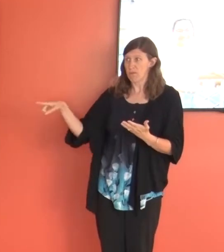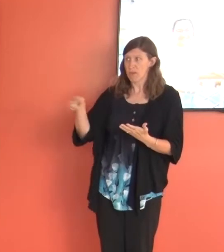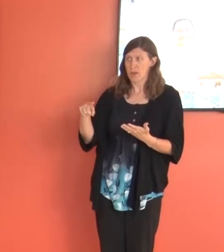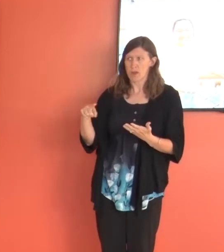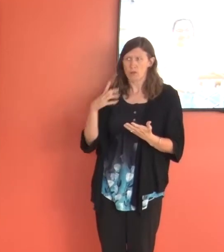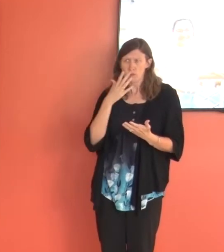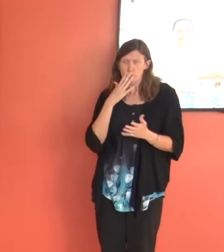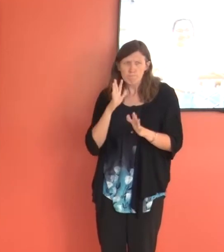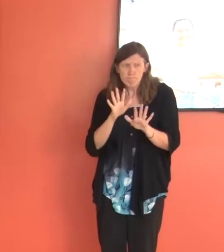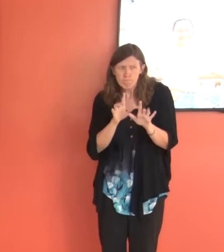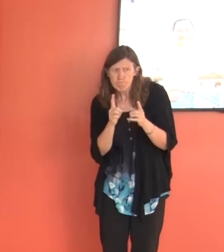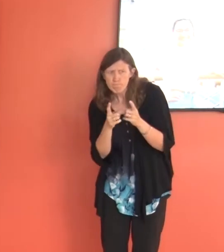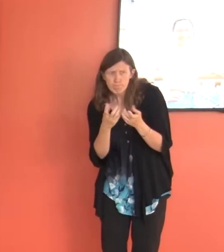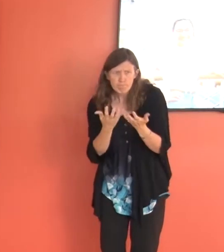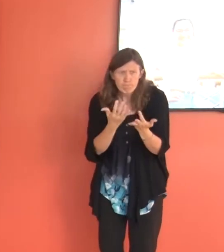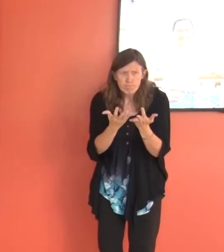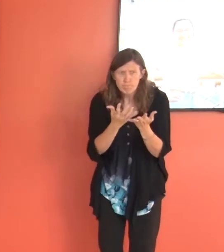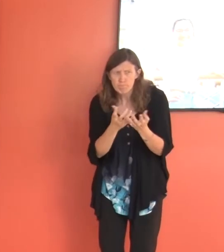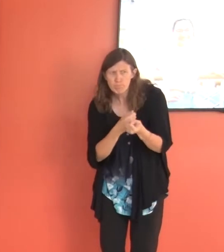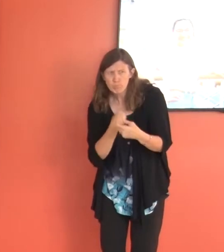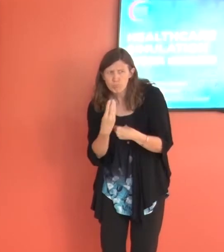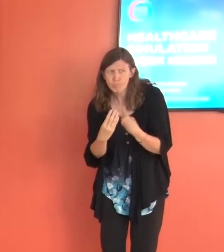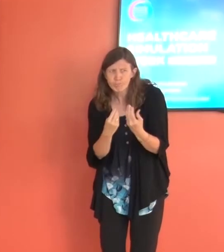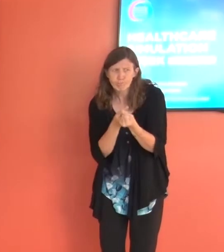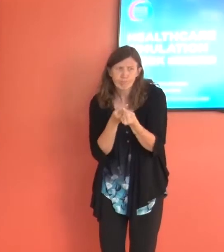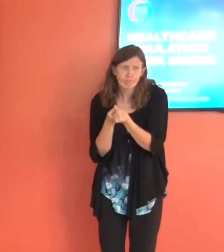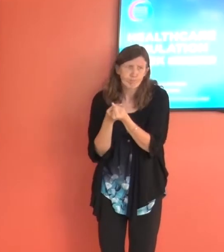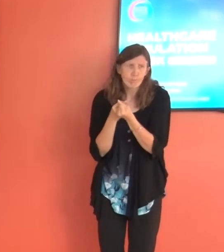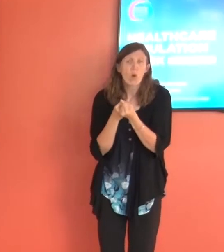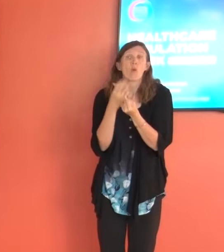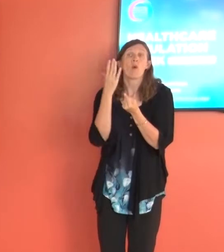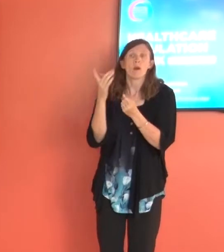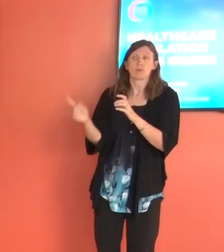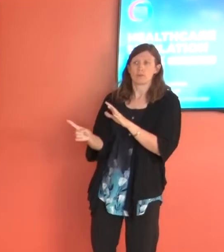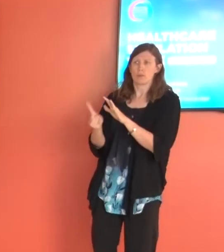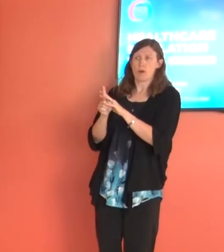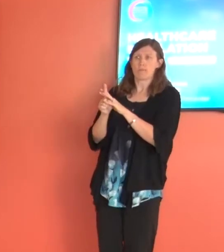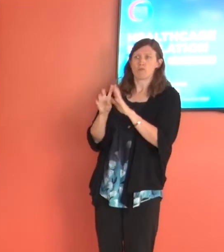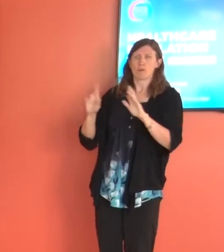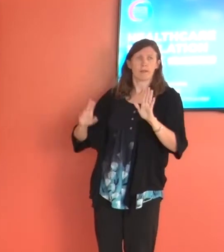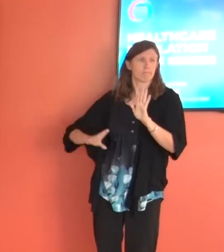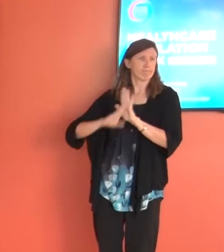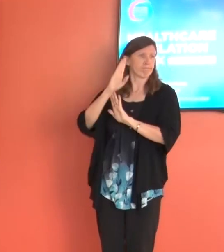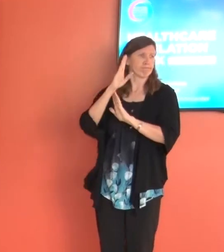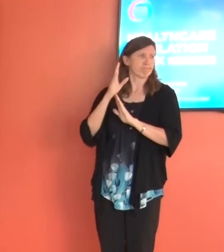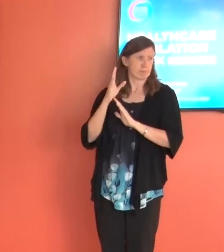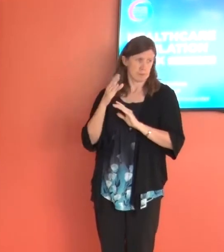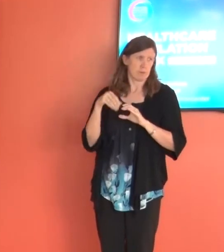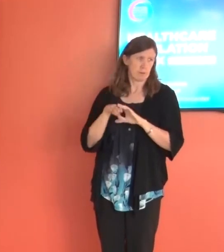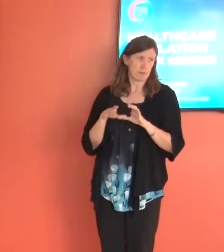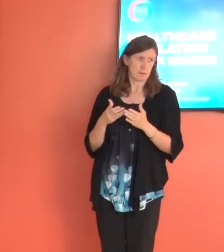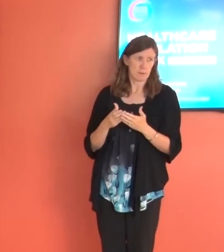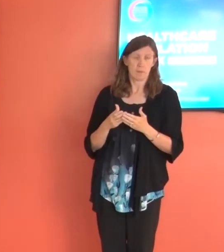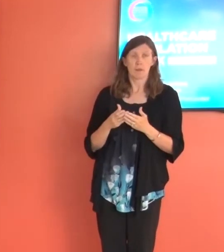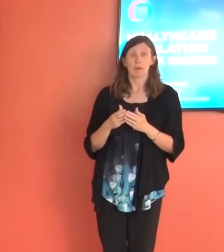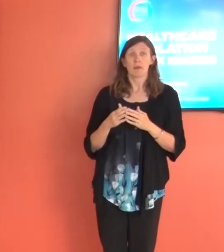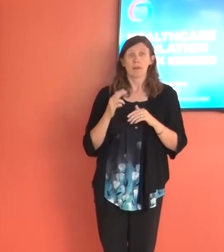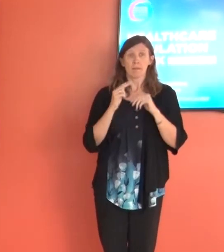that we're supporting the students, giving them what they need so that they can show up and be ready to thrive. And our instructional facilities